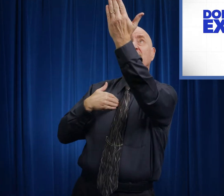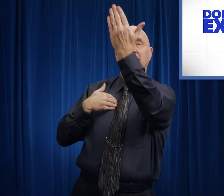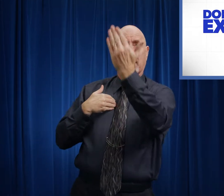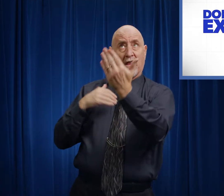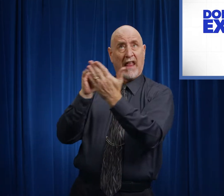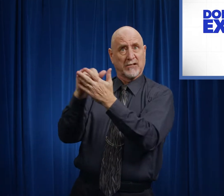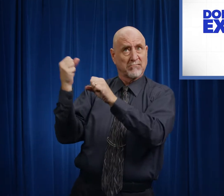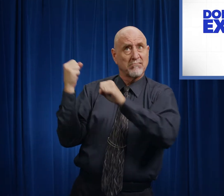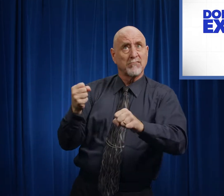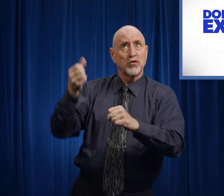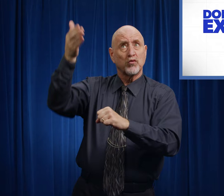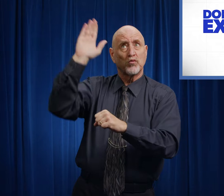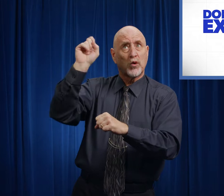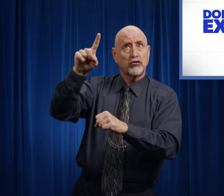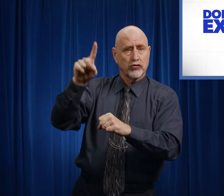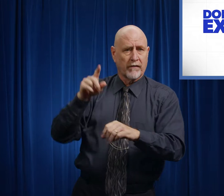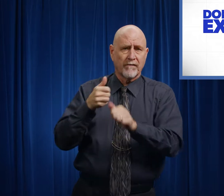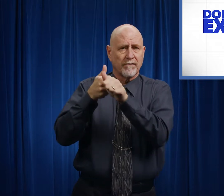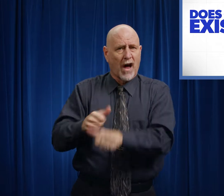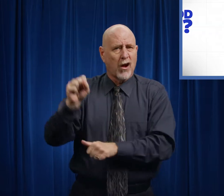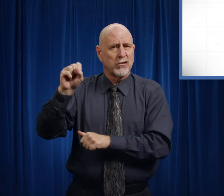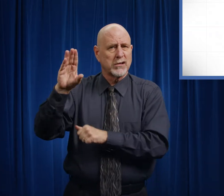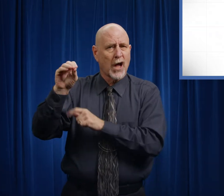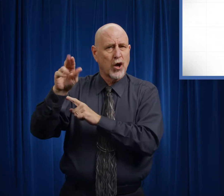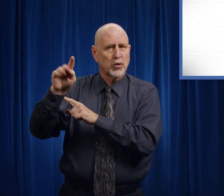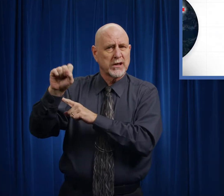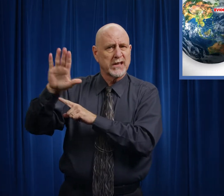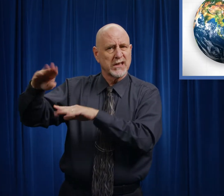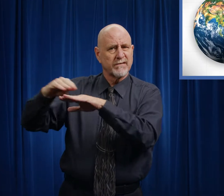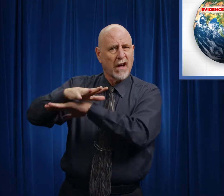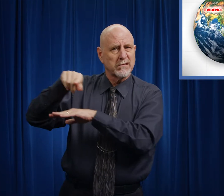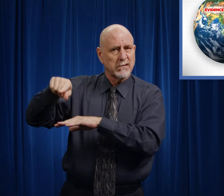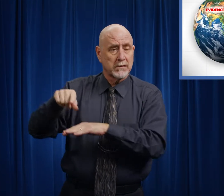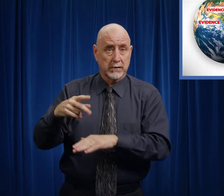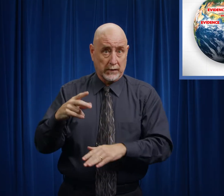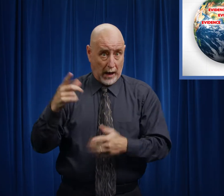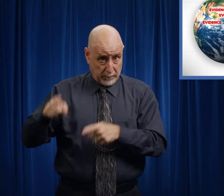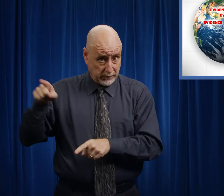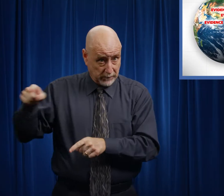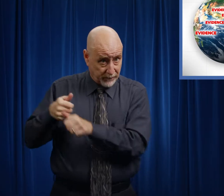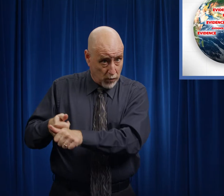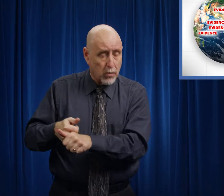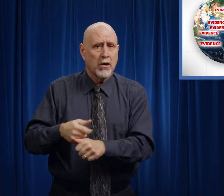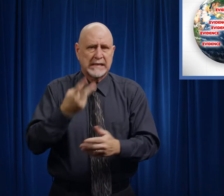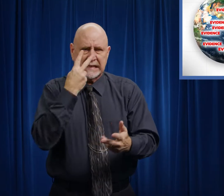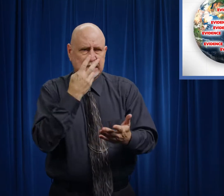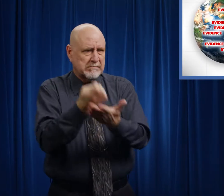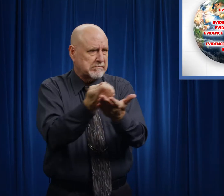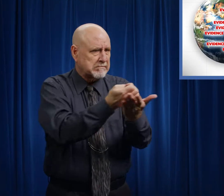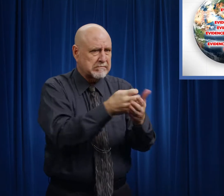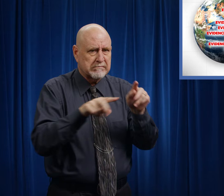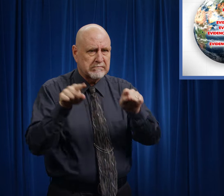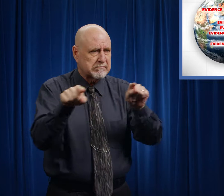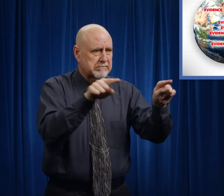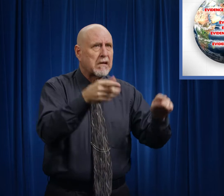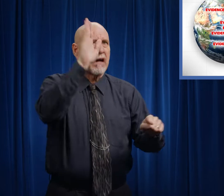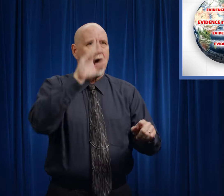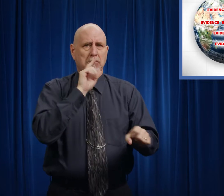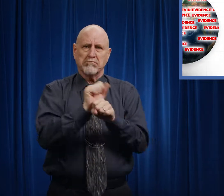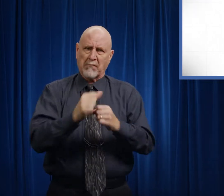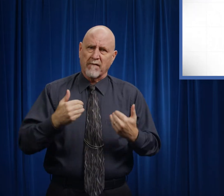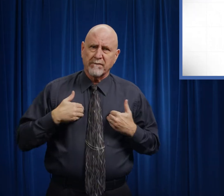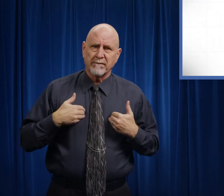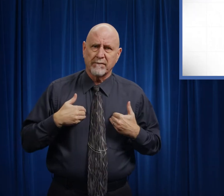should certainly follow his advice. When we do, we'll find evidences that show us God is